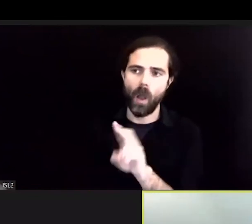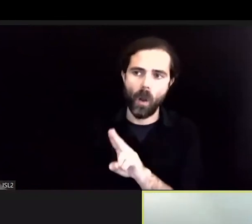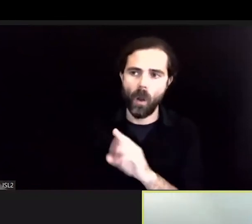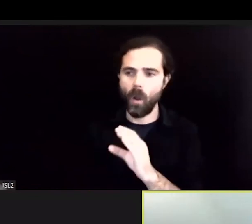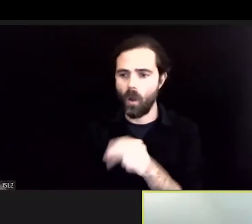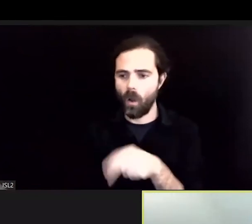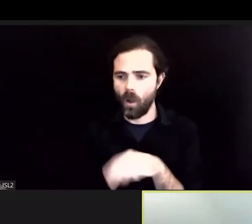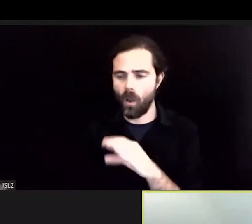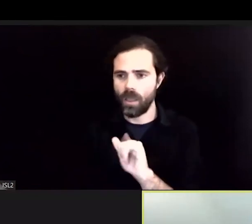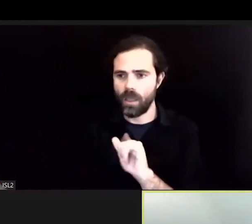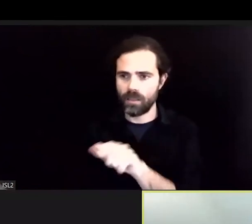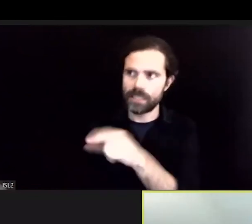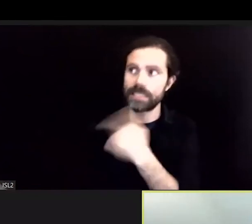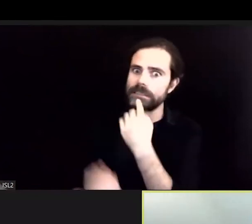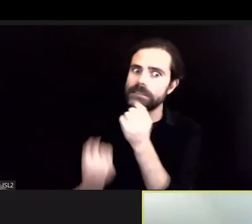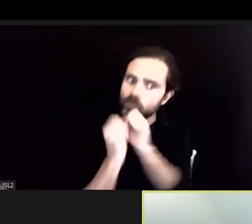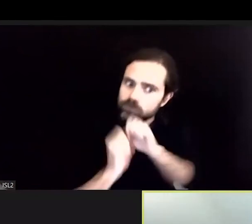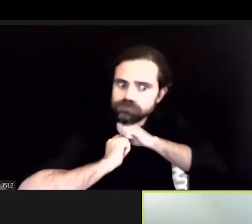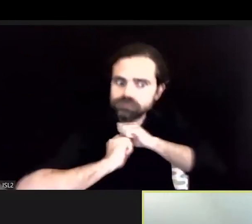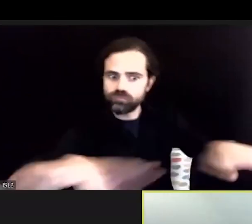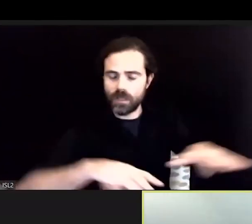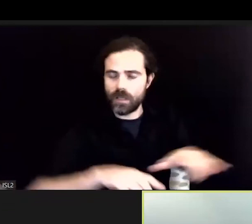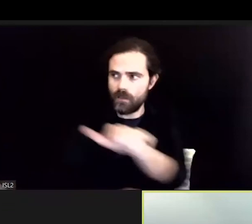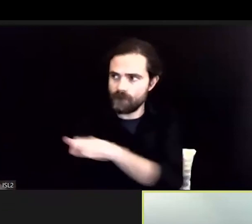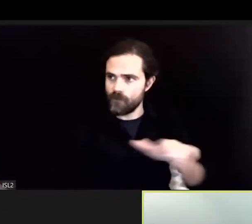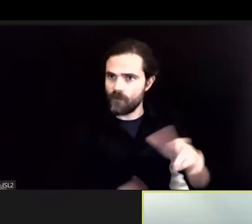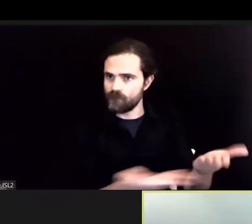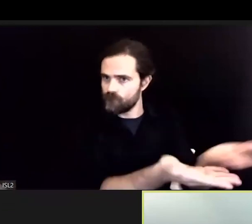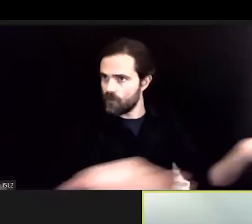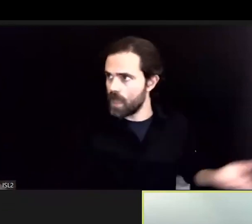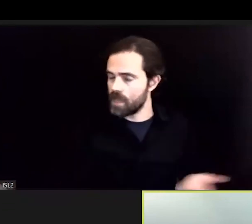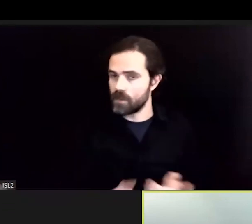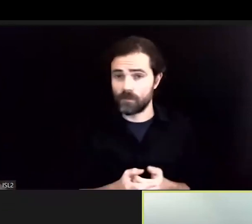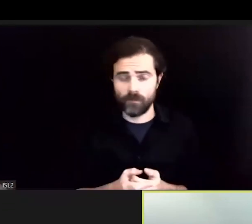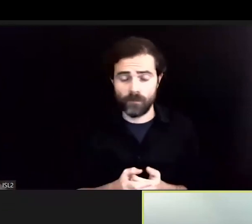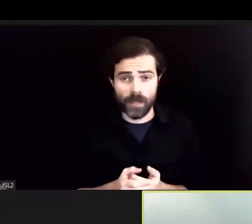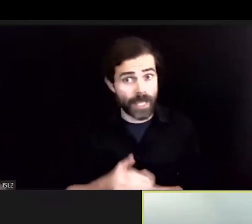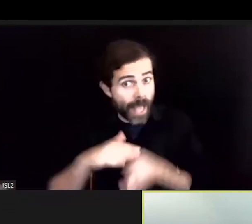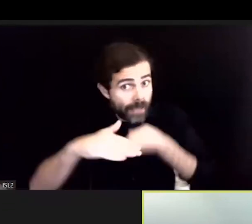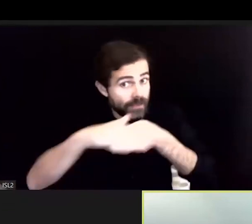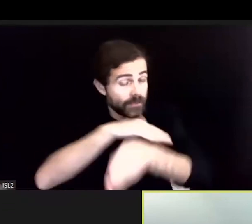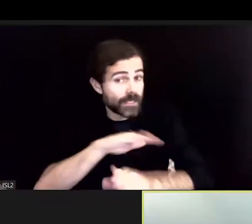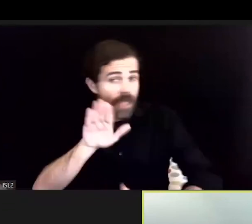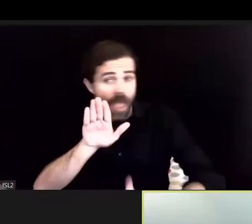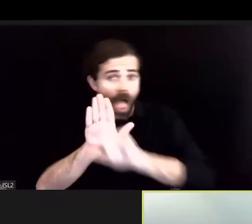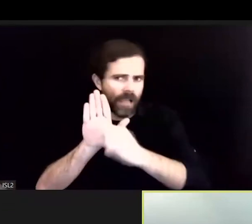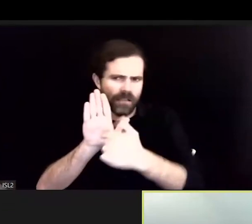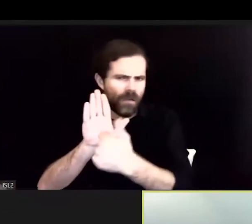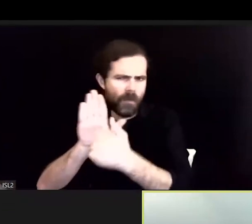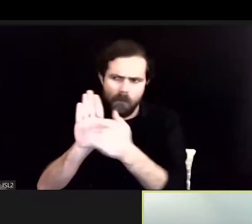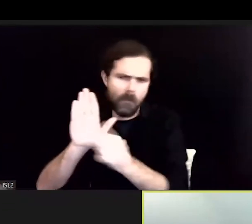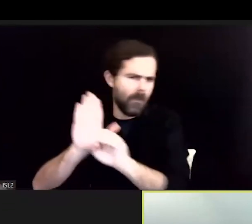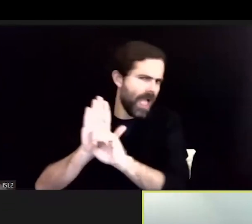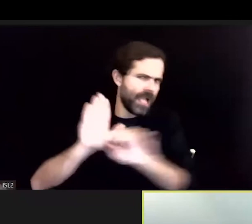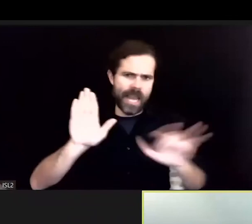user. And the Accessibility Act is very clear in this. If you look